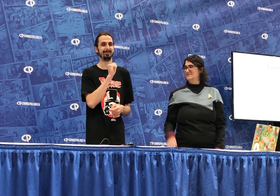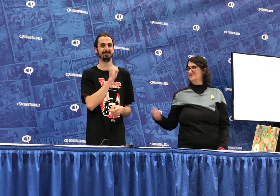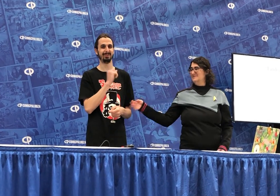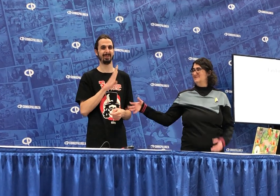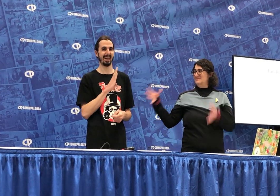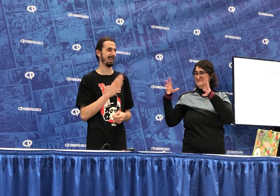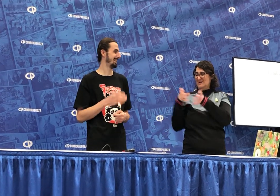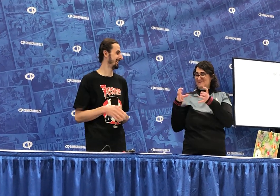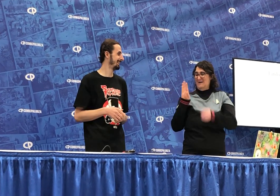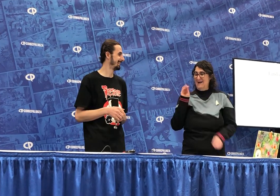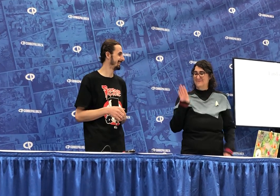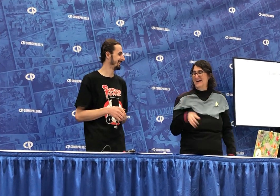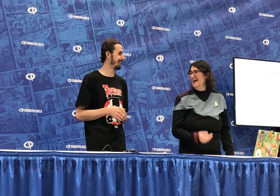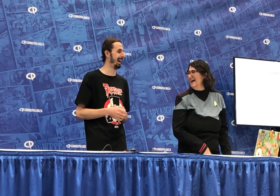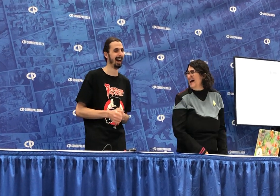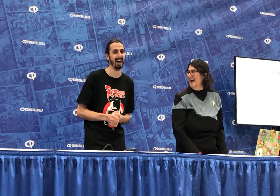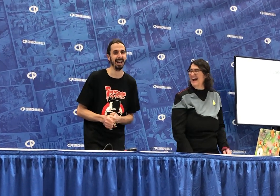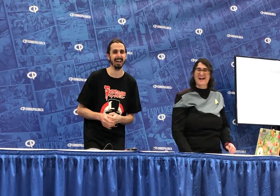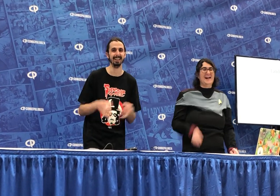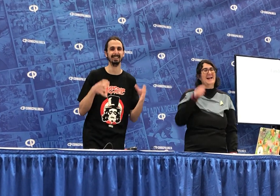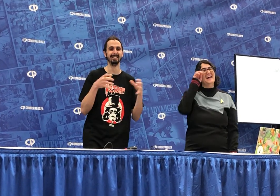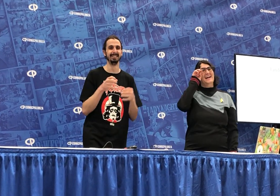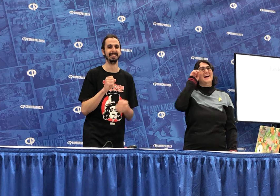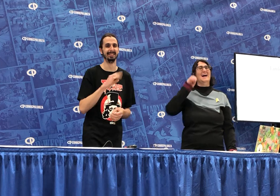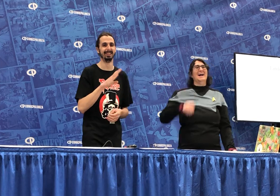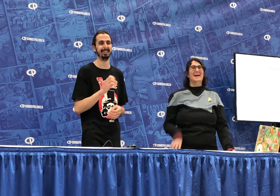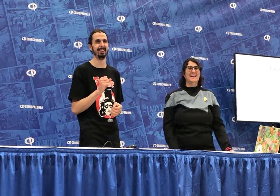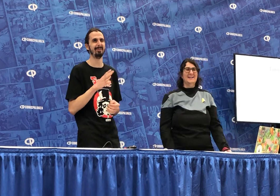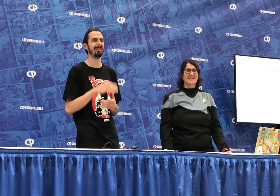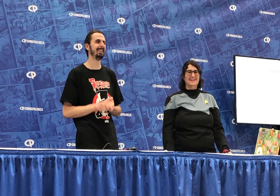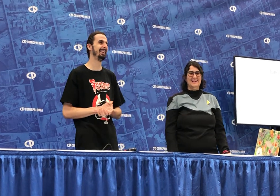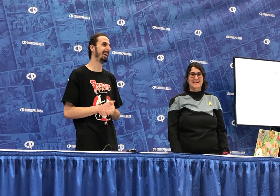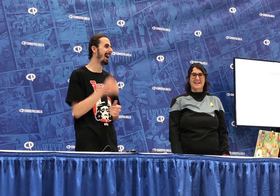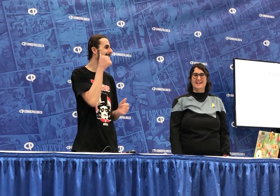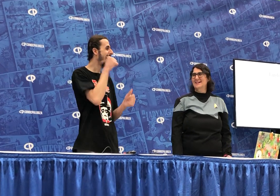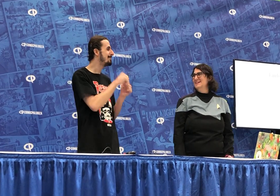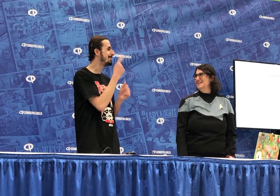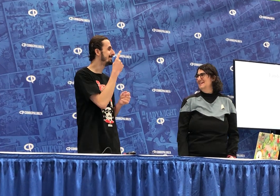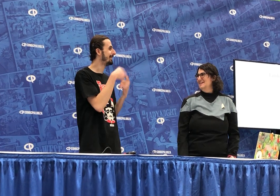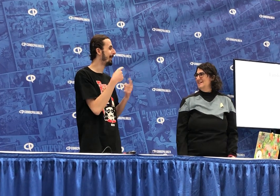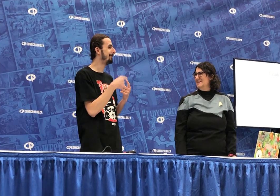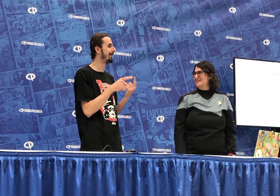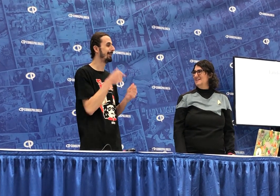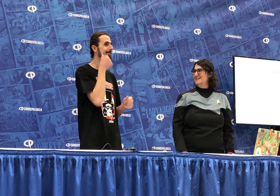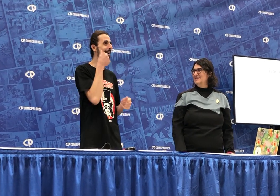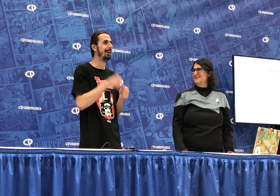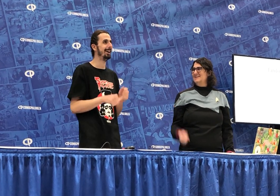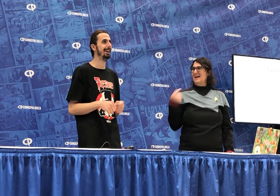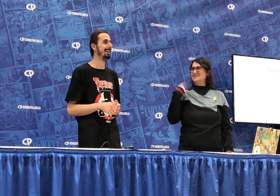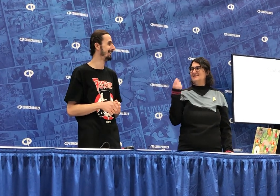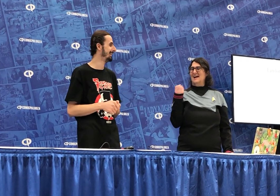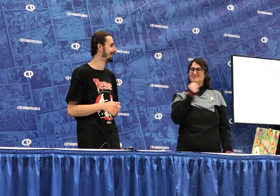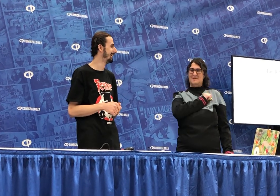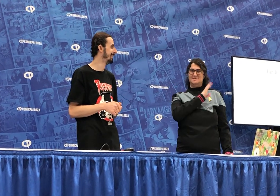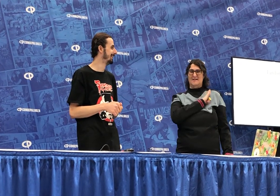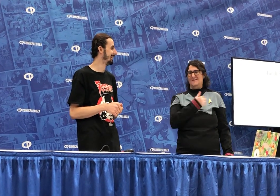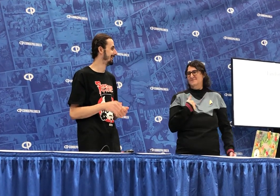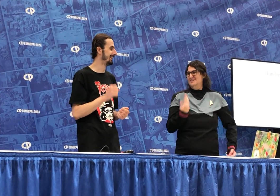SB. Maybe you show like a sponge and then SB, I don't know. I know I've seen a sign before, I don't remember